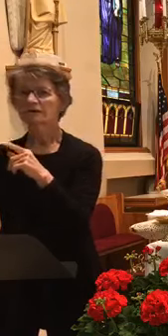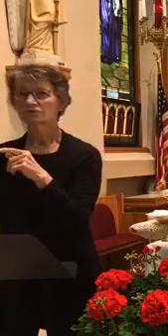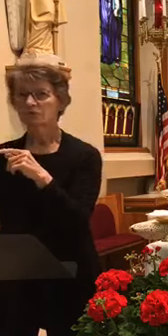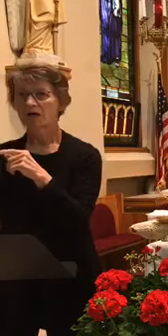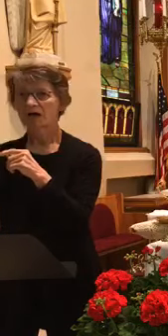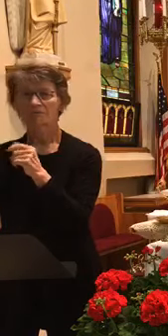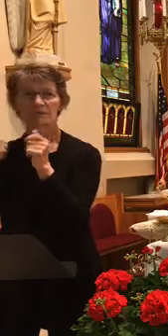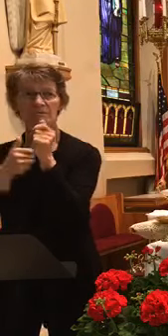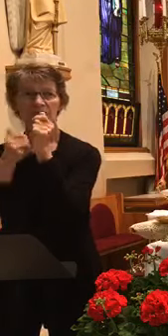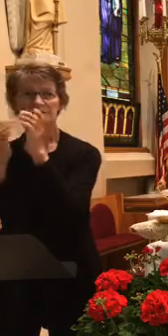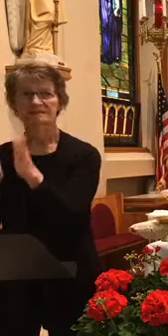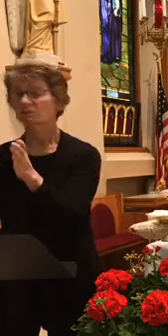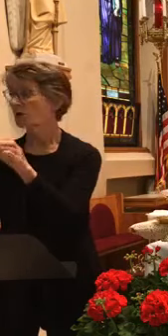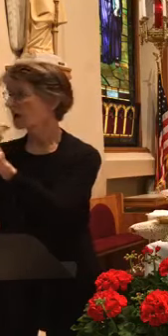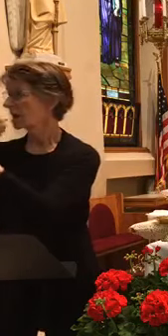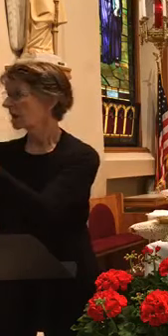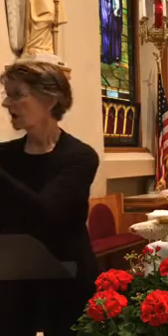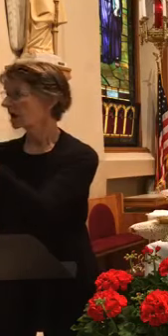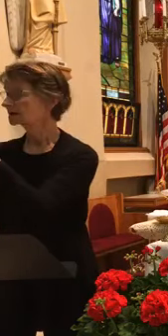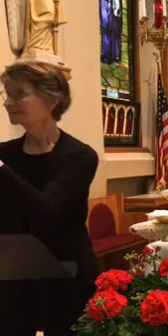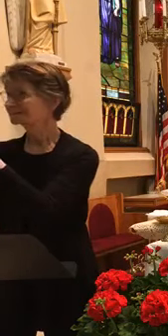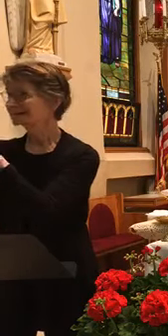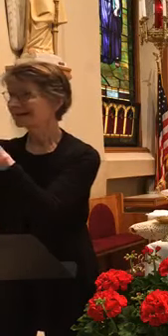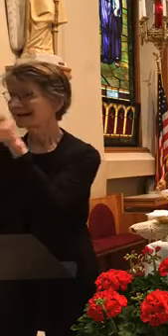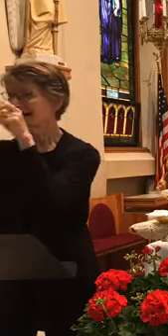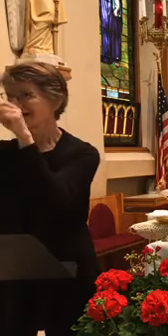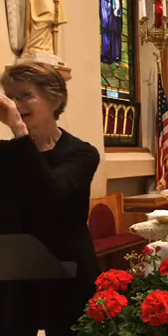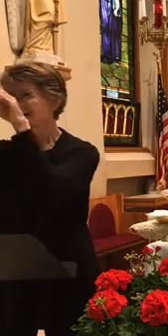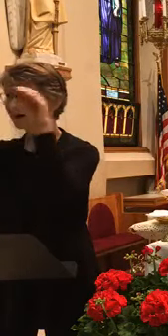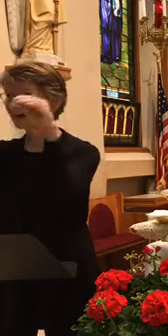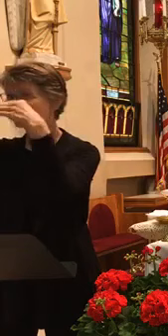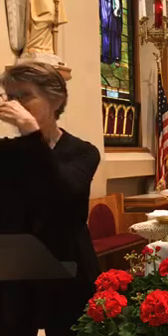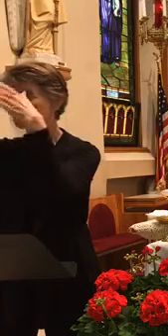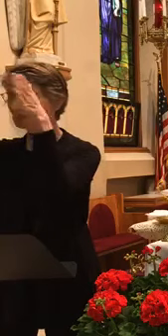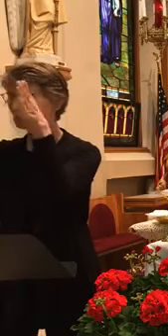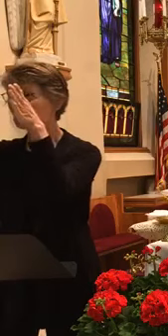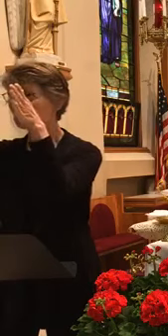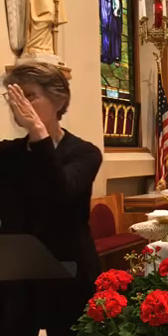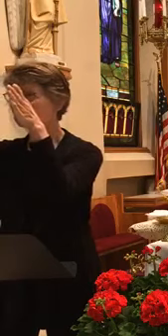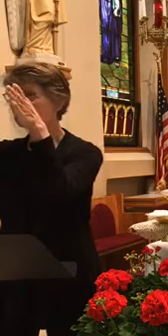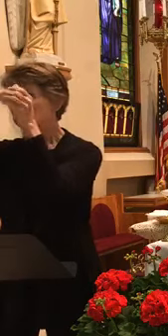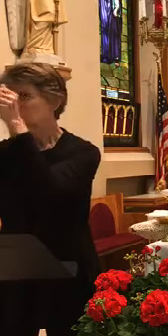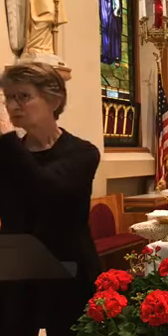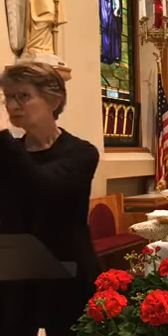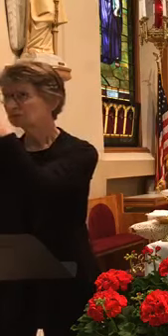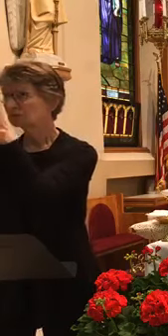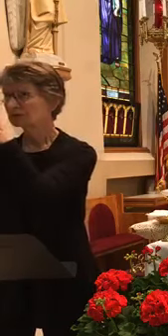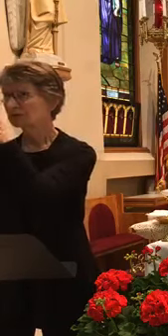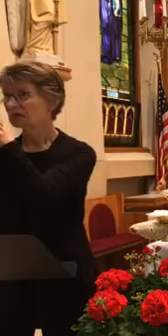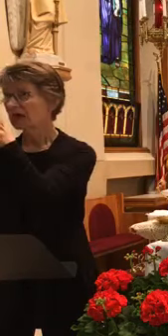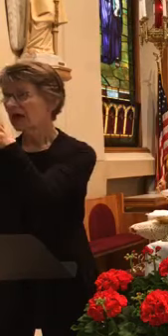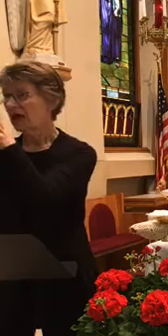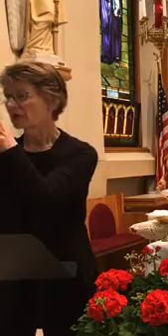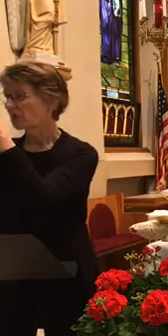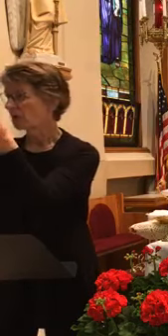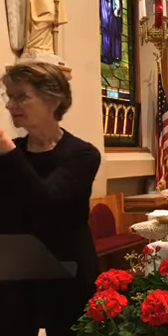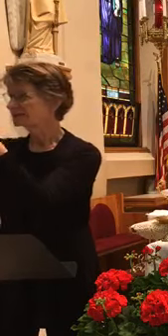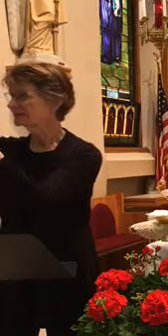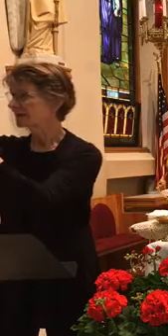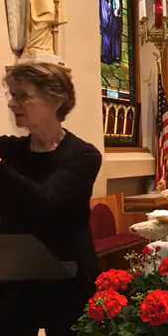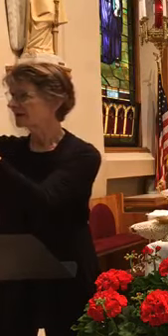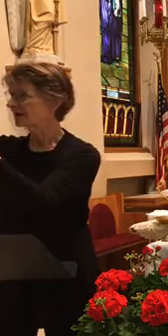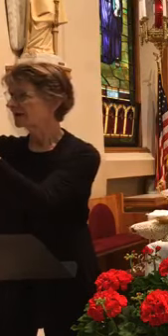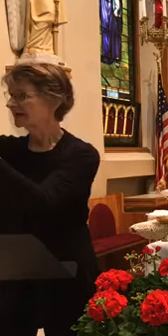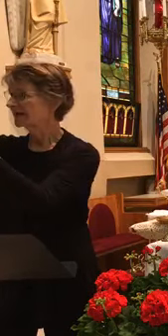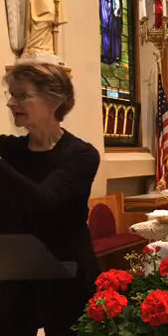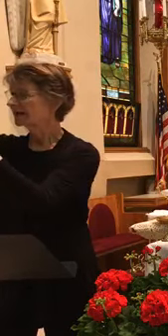in our houses? And it's time, as we say, to allow the Holy Spirit to come into the house of our soul, the